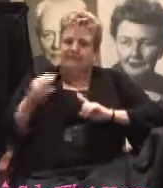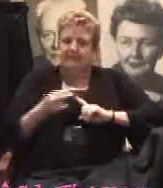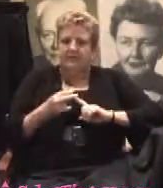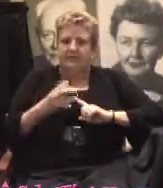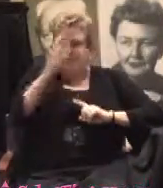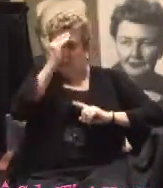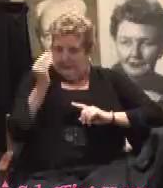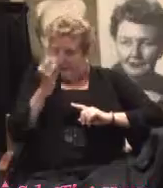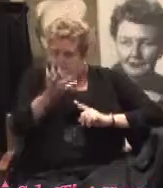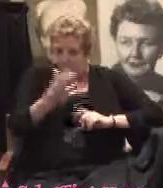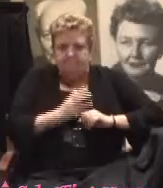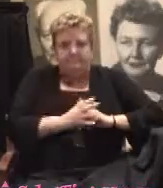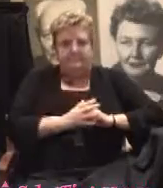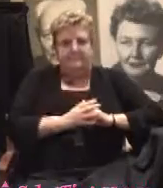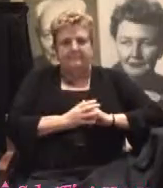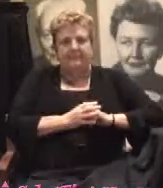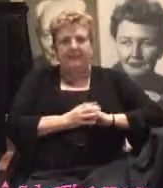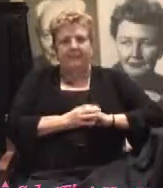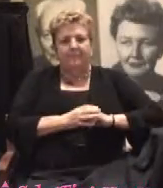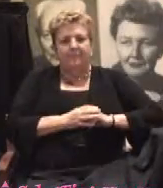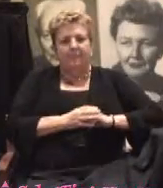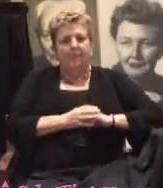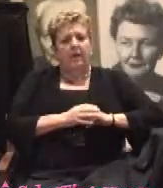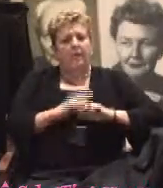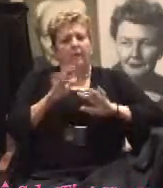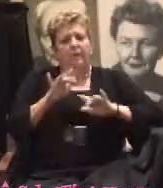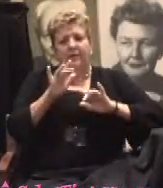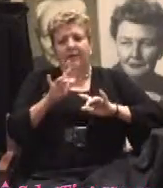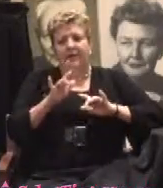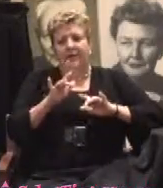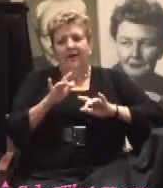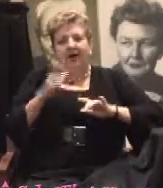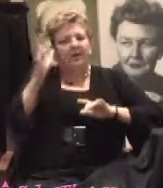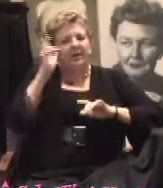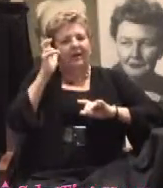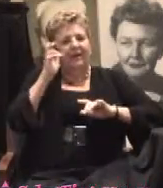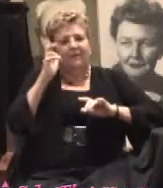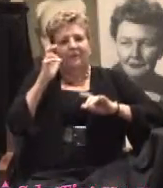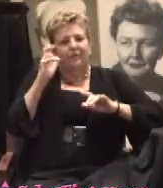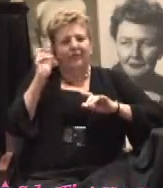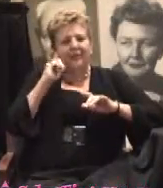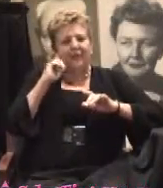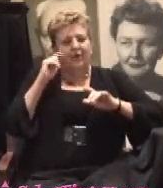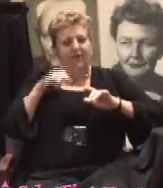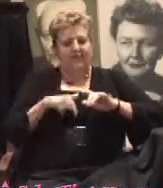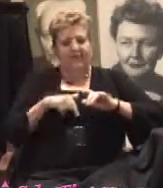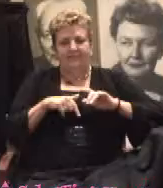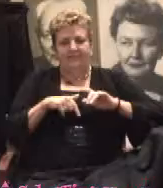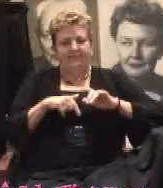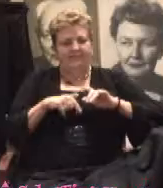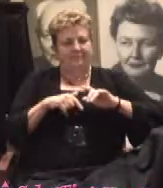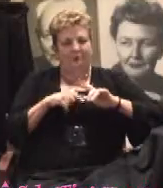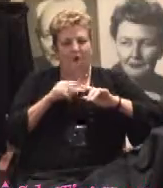information. And the poor guy, I love to hear this on tape because he was just listening to this blustering fool, and then he